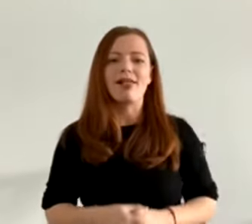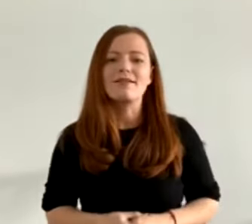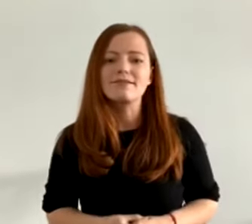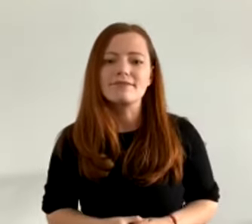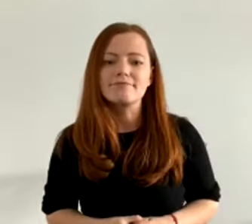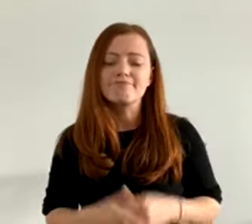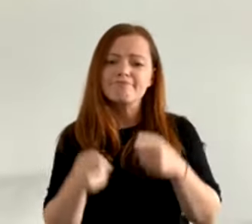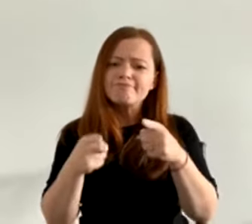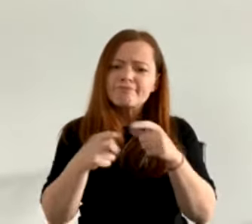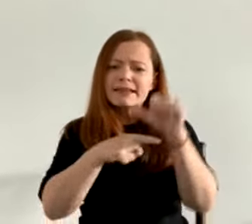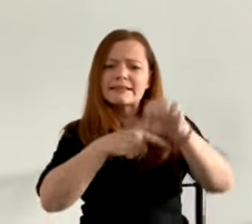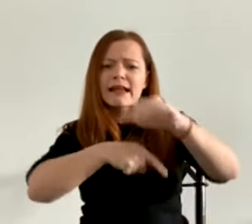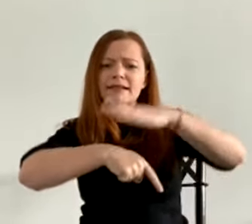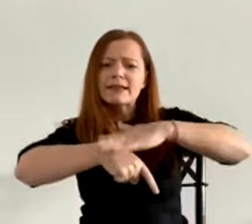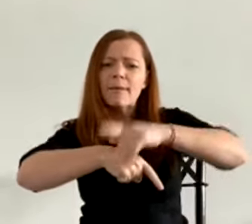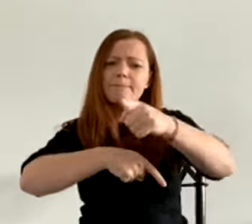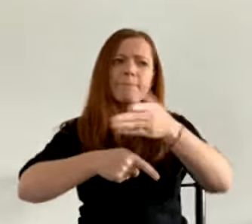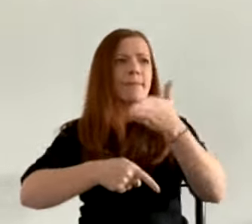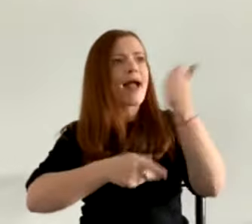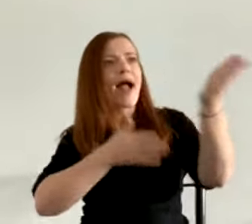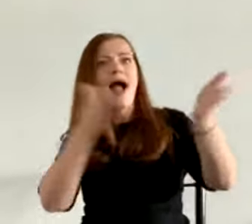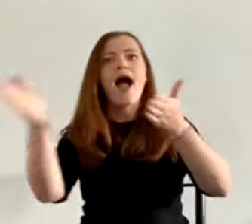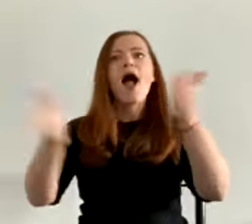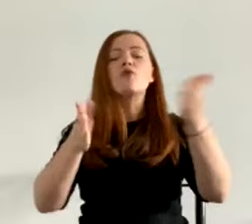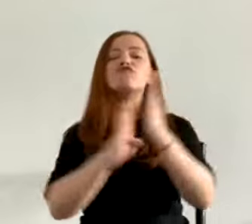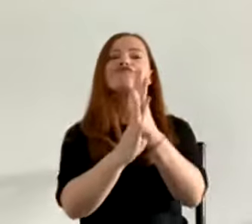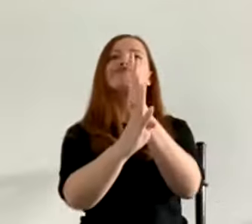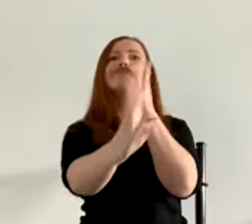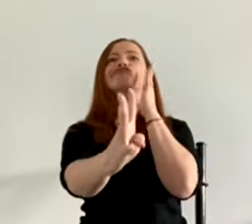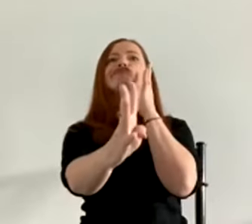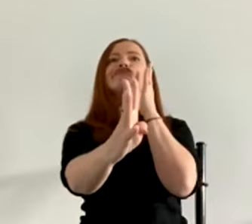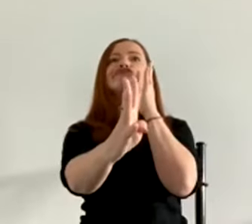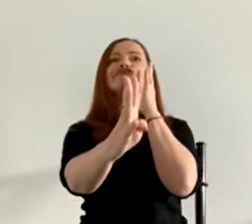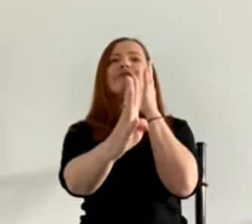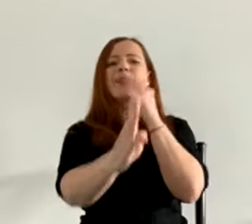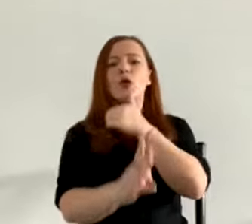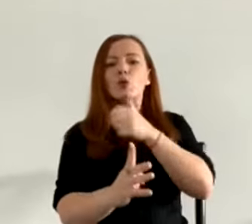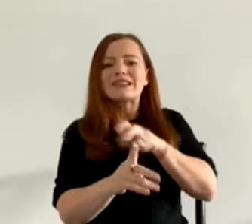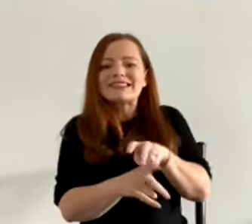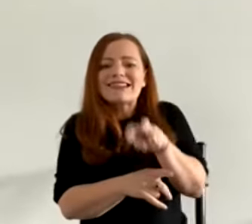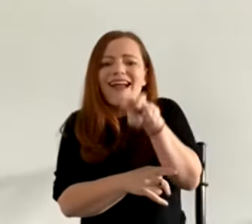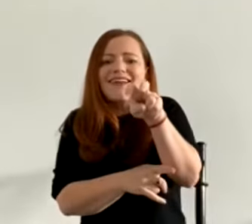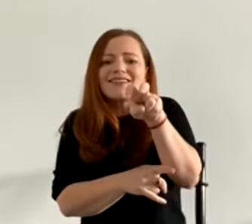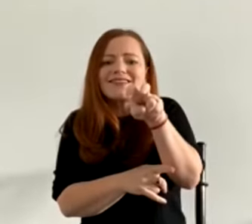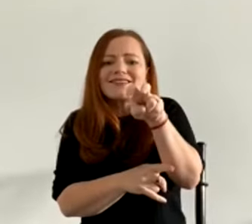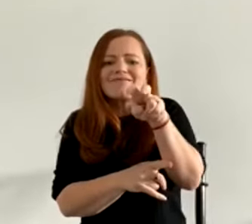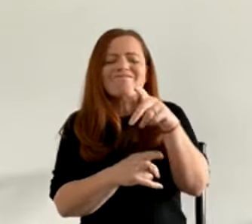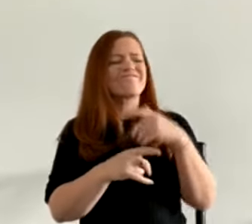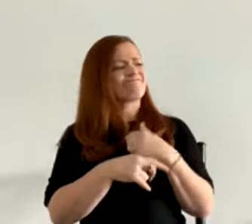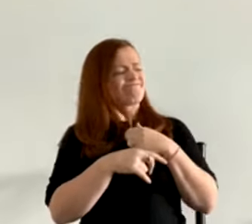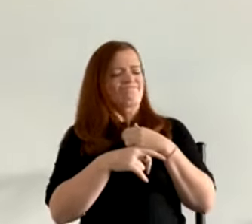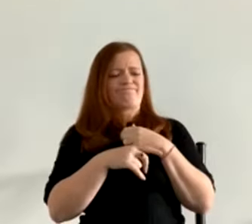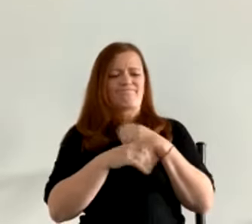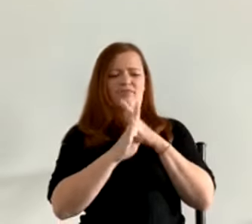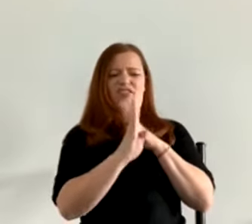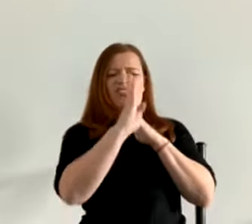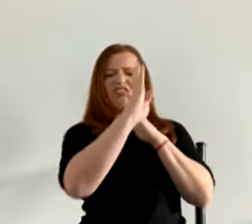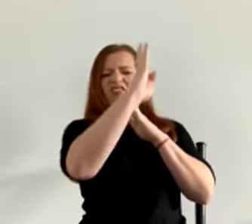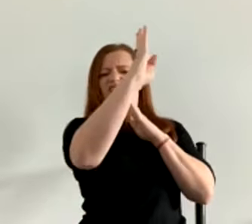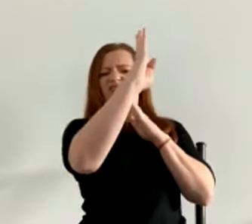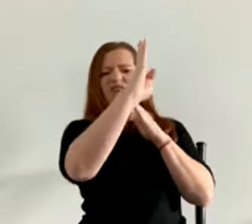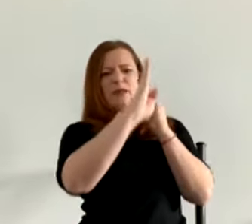out and you're in a queue and it's up a step, maybe you could say, did you know your